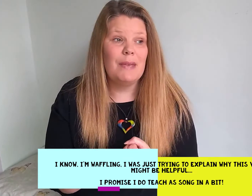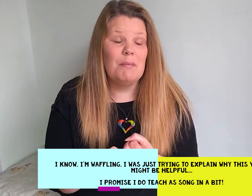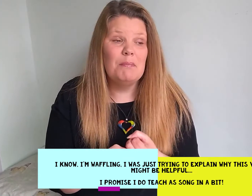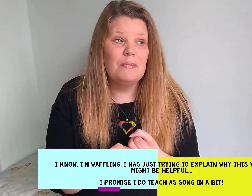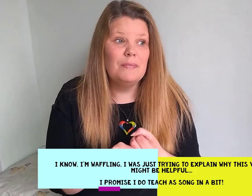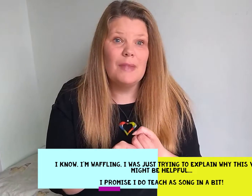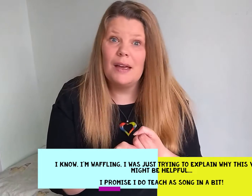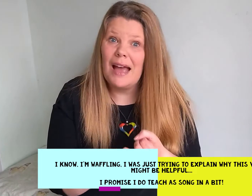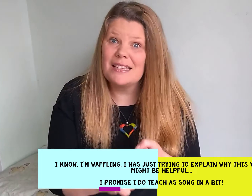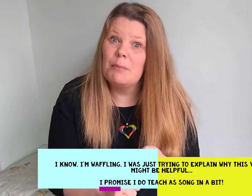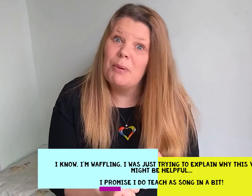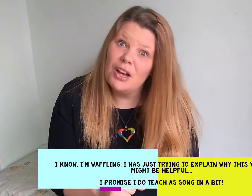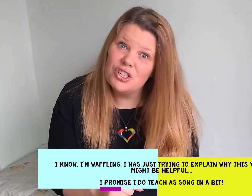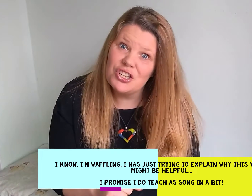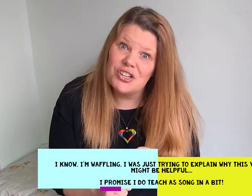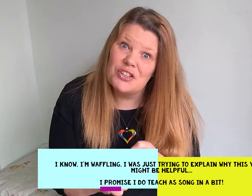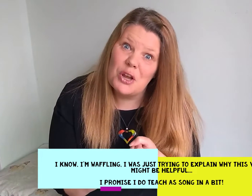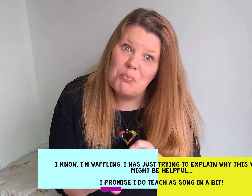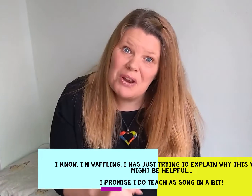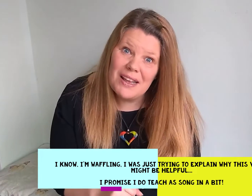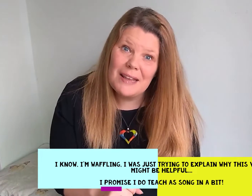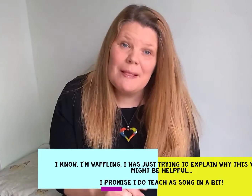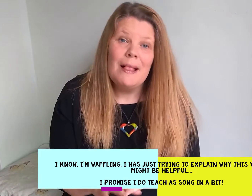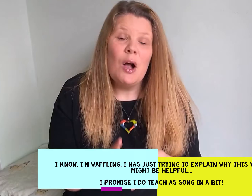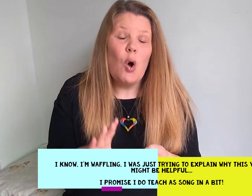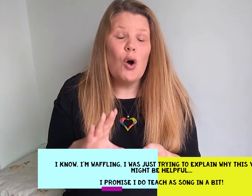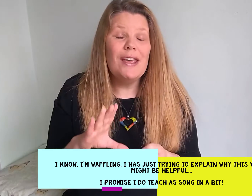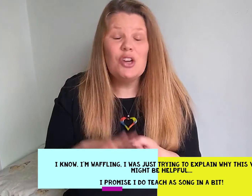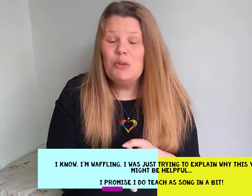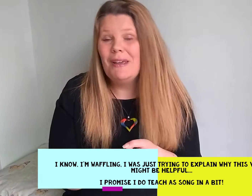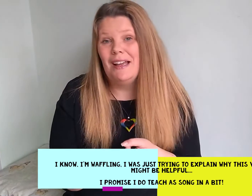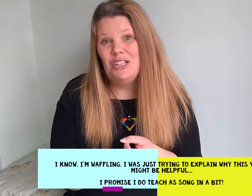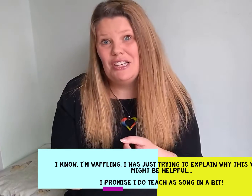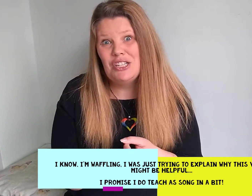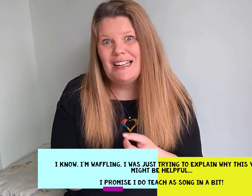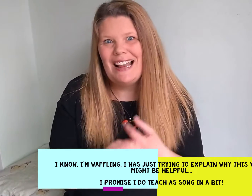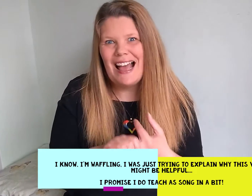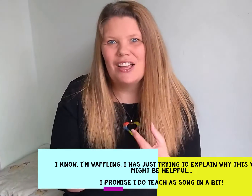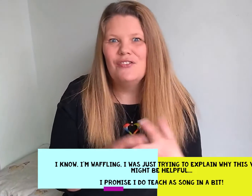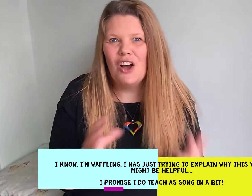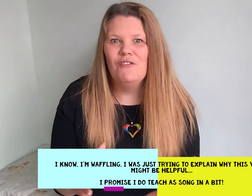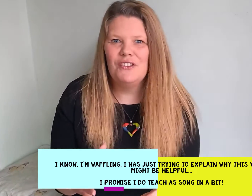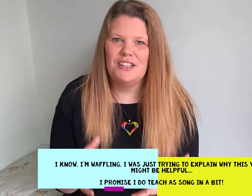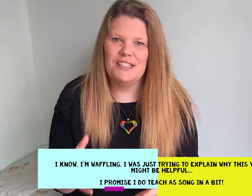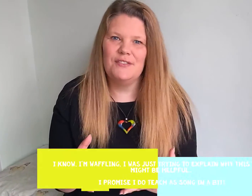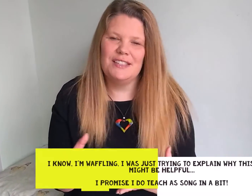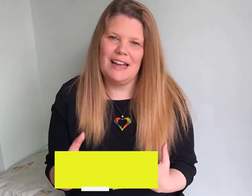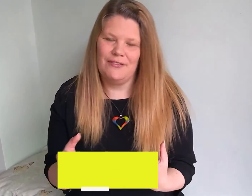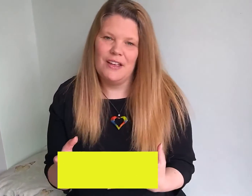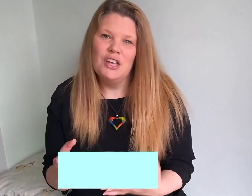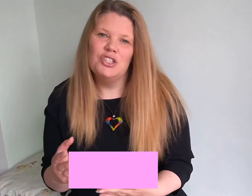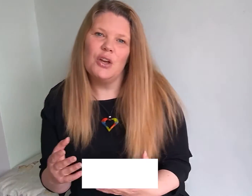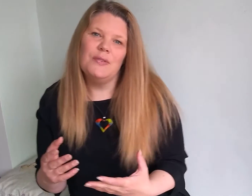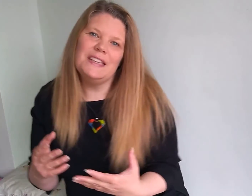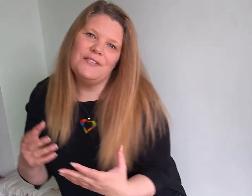been has to be purchased and there's no money, or it could be actually just a lack of confidence of staff. So this